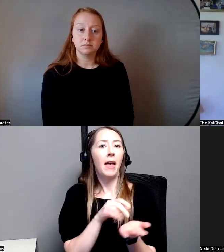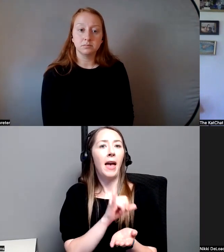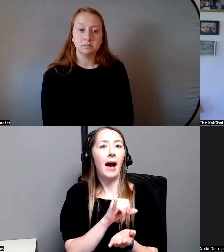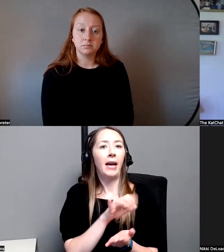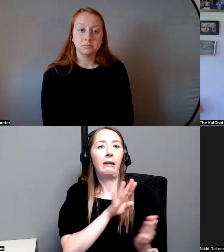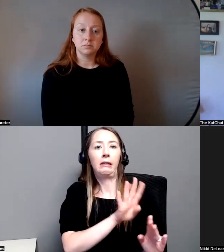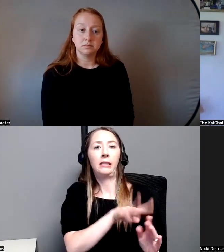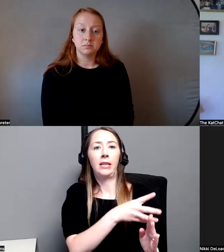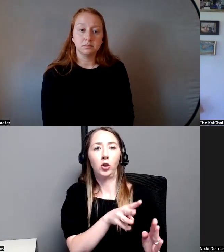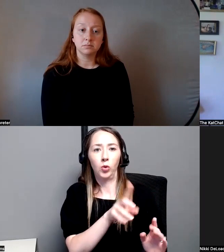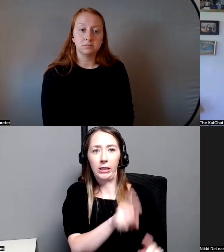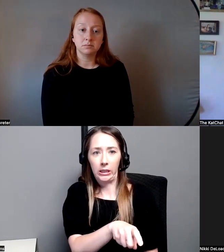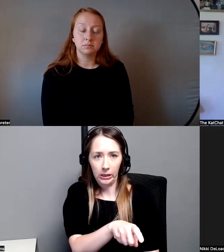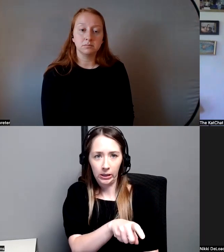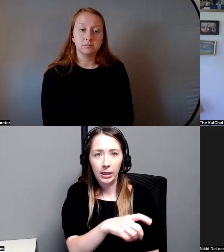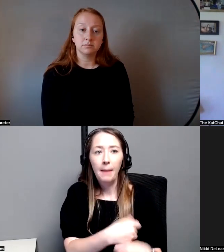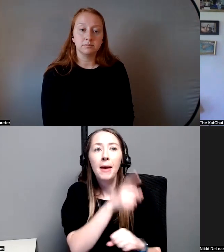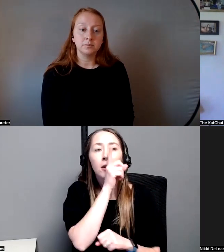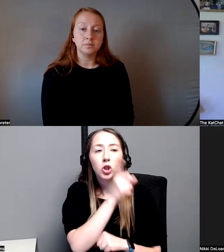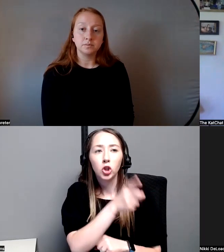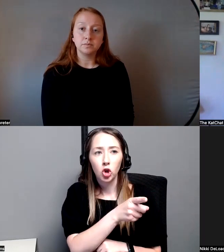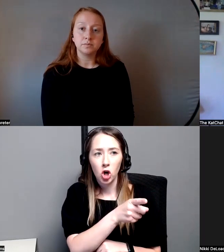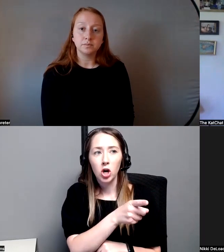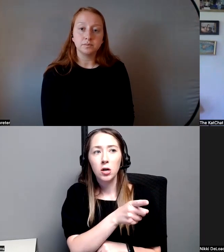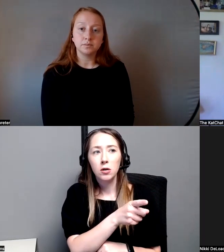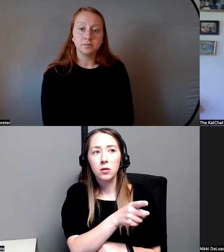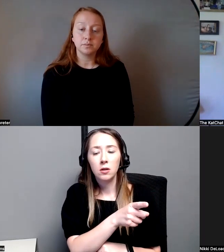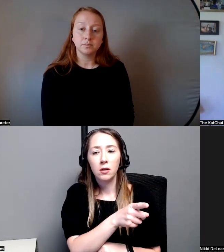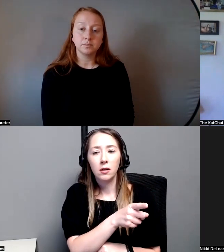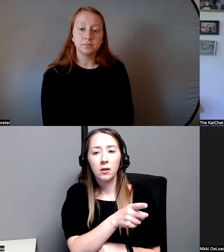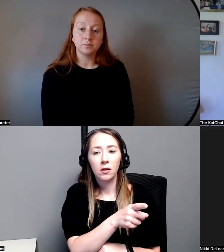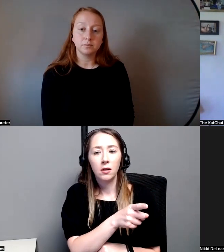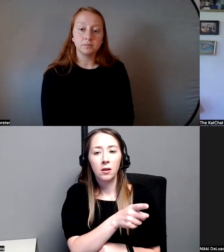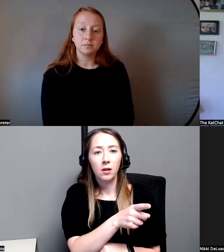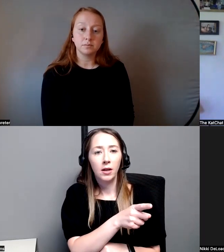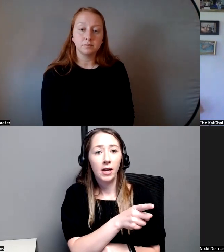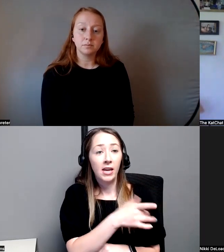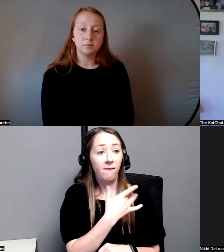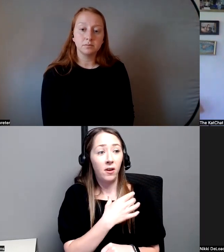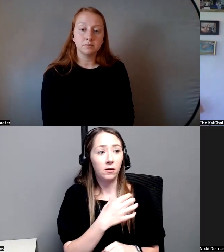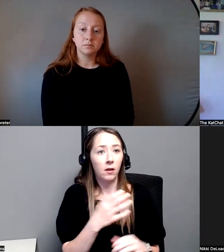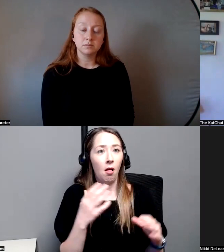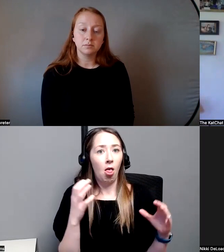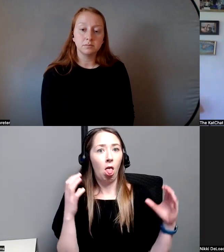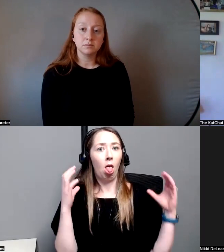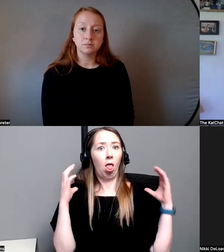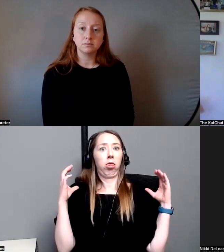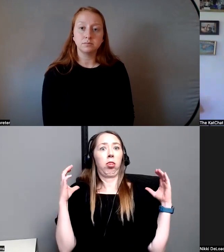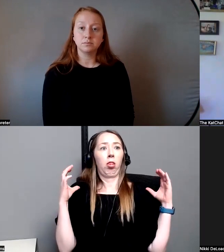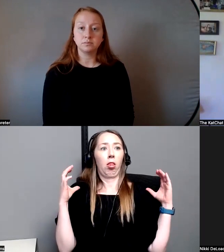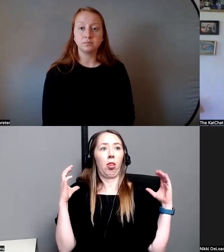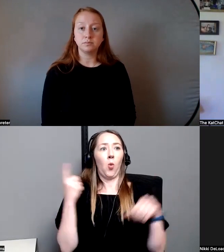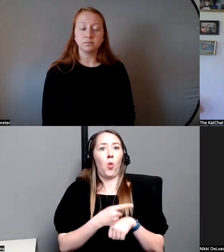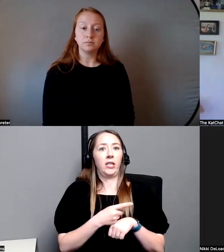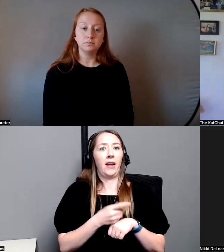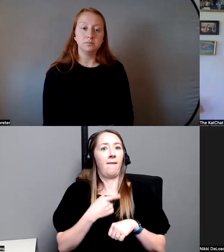schedule and making sure that we never overloaded him with too much in one day.